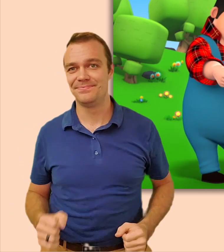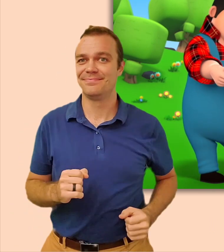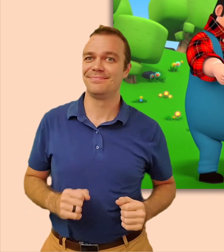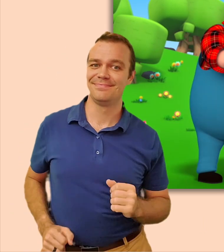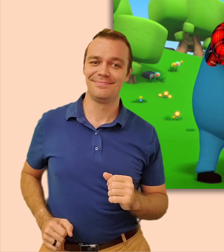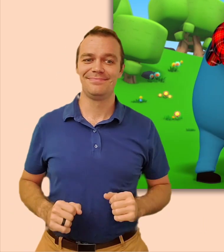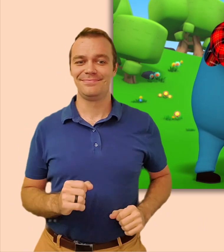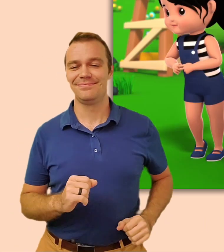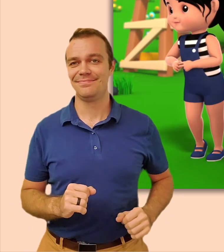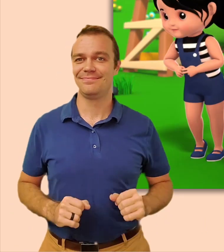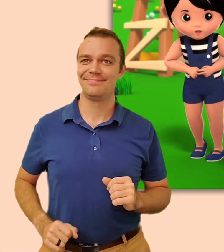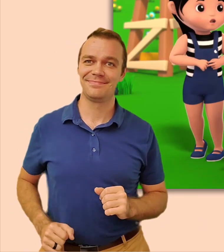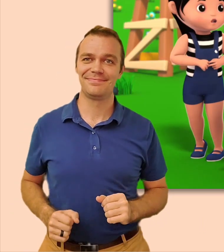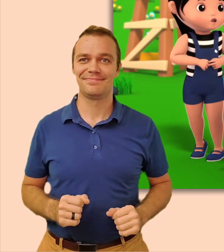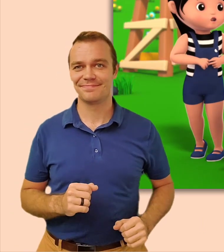E-I-E-I-O.